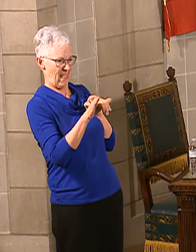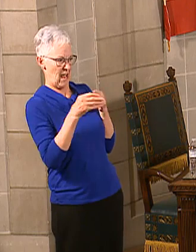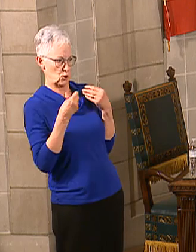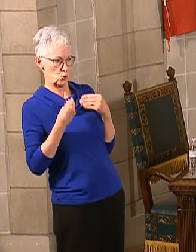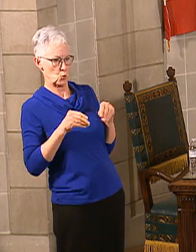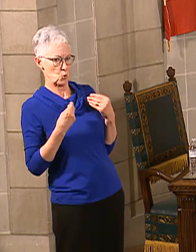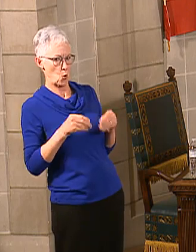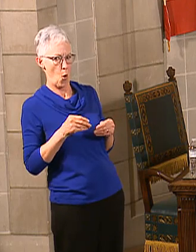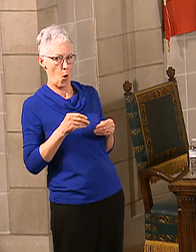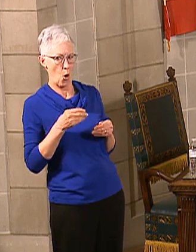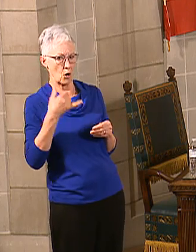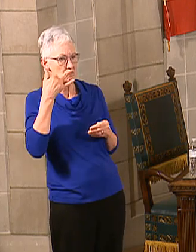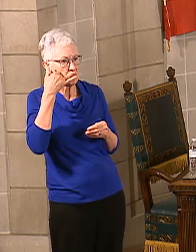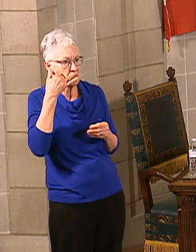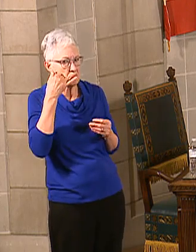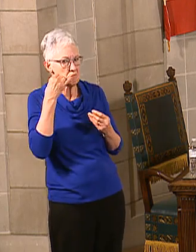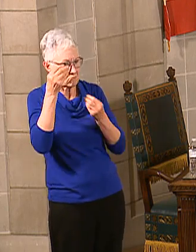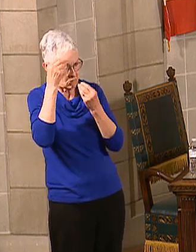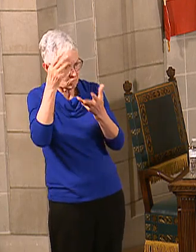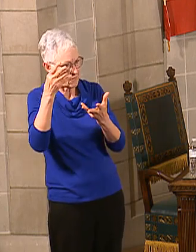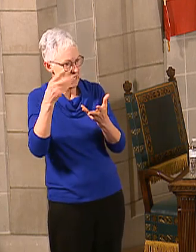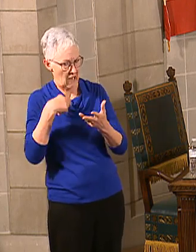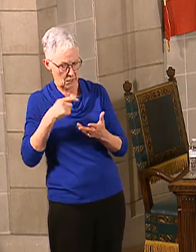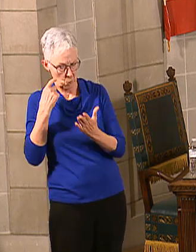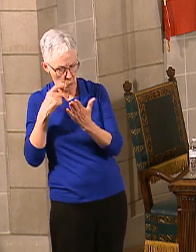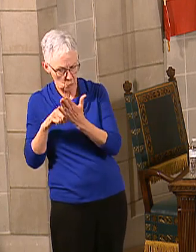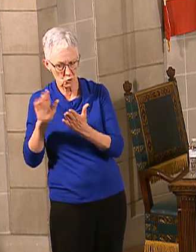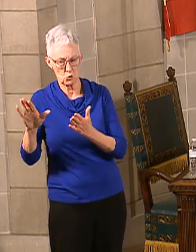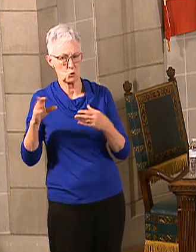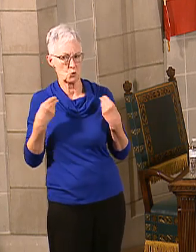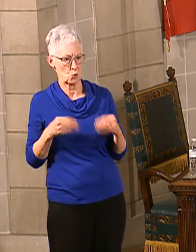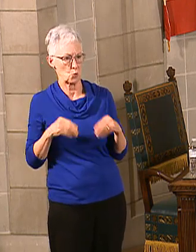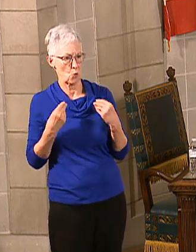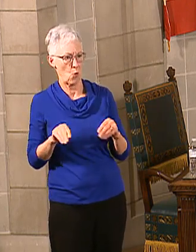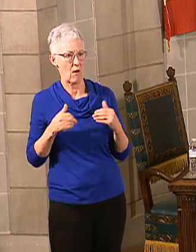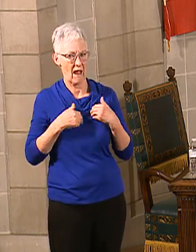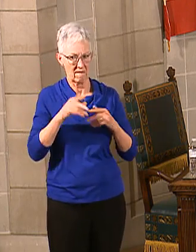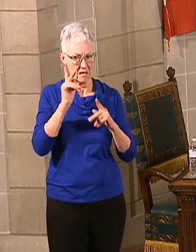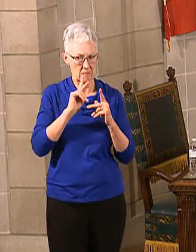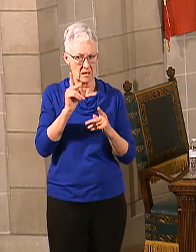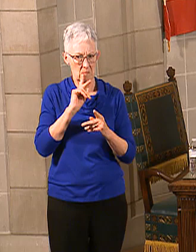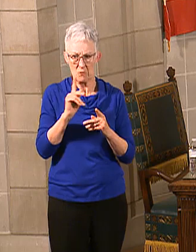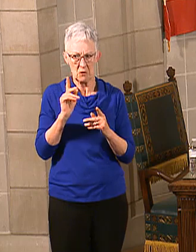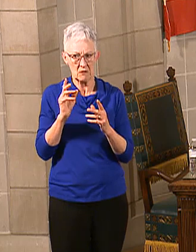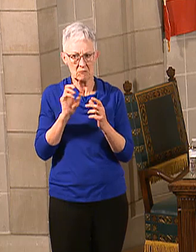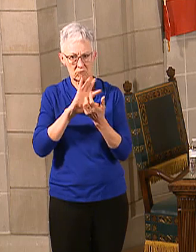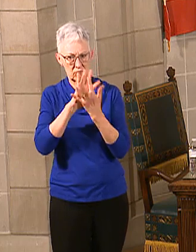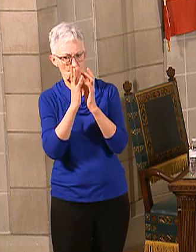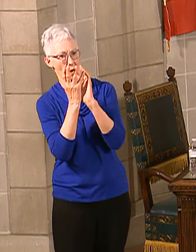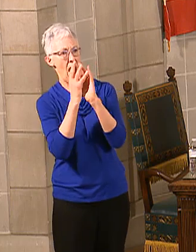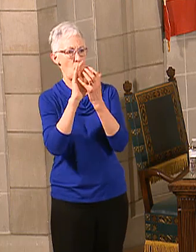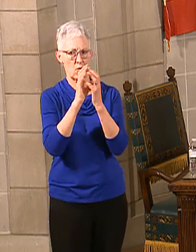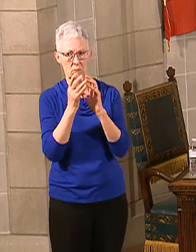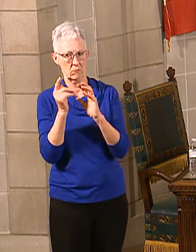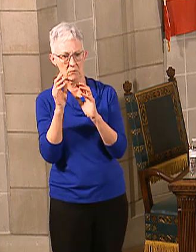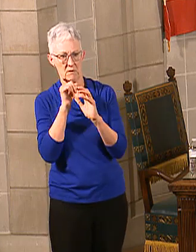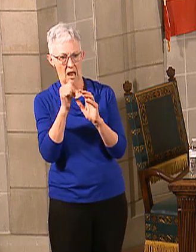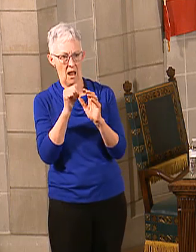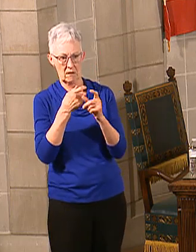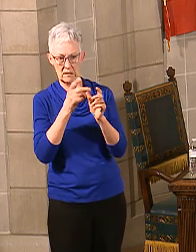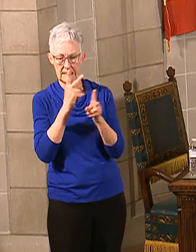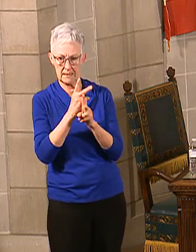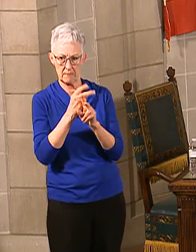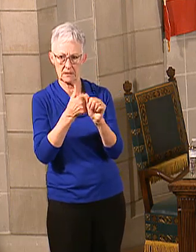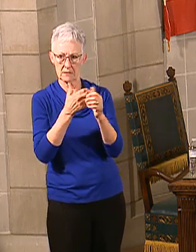of encouragement for somebody to be able to take steps to be able to change what they're doing and really help